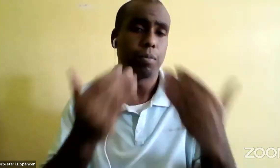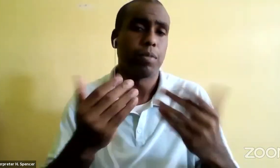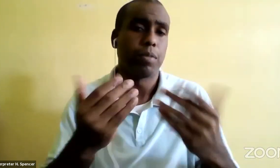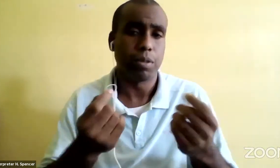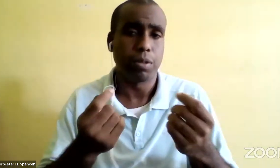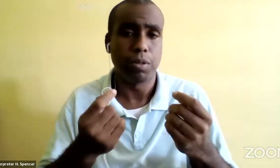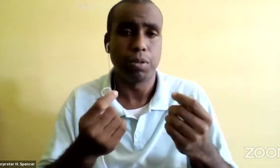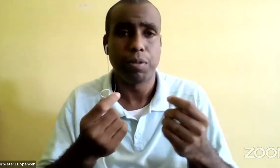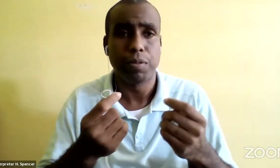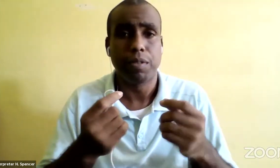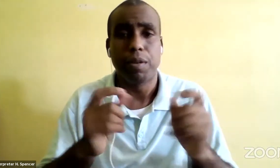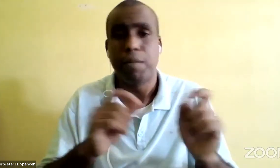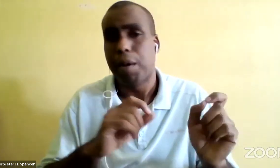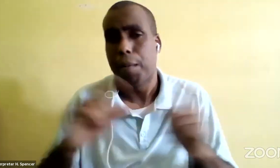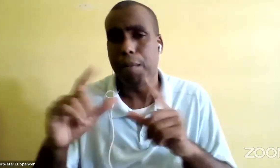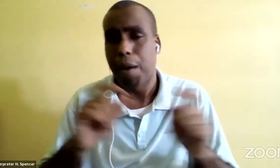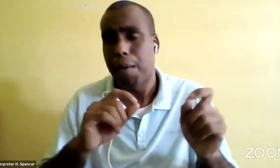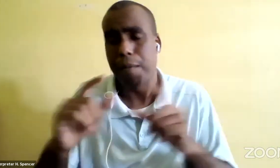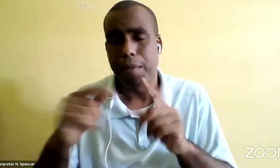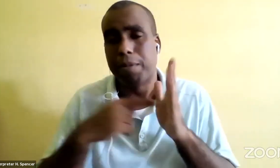a little slideshow.